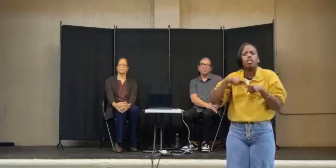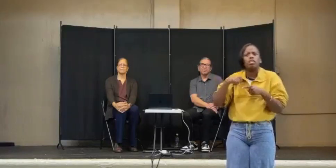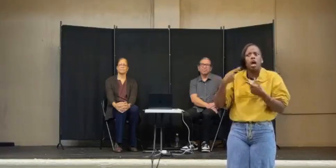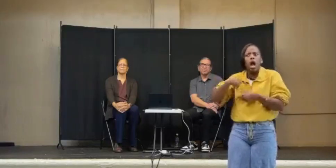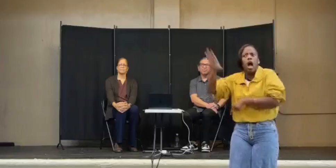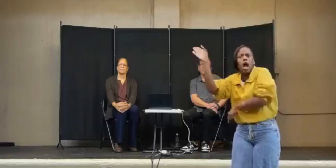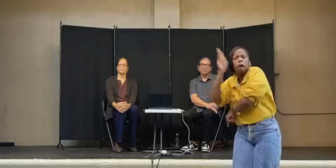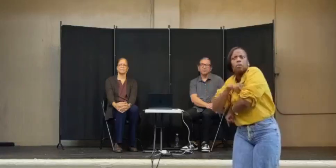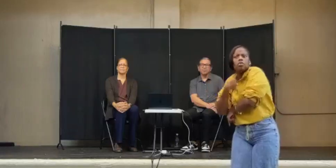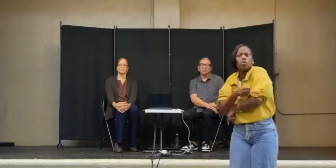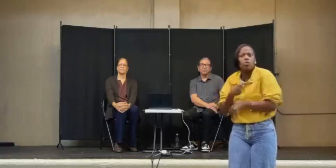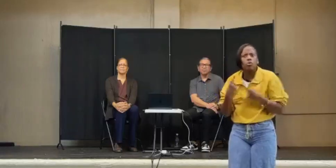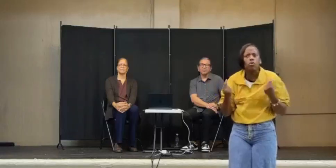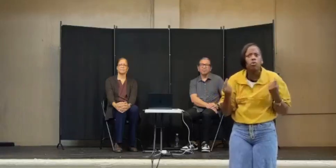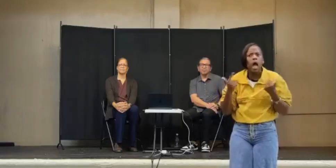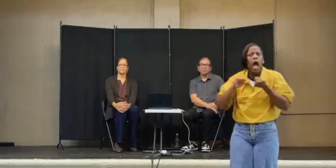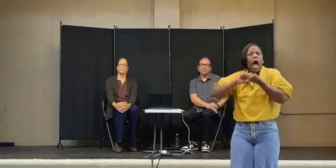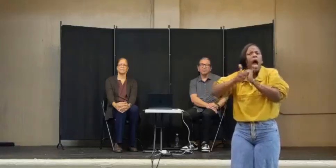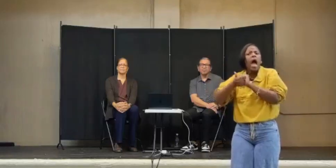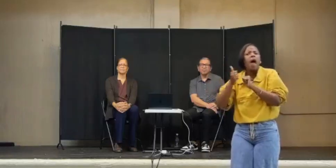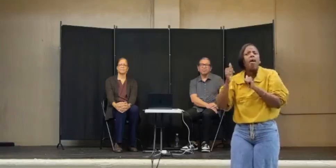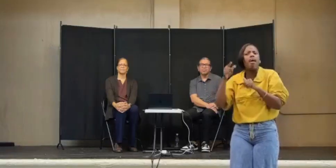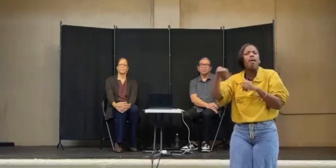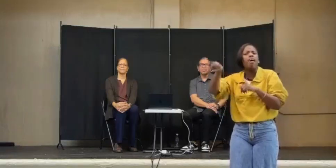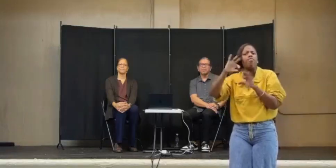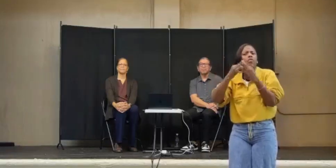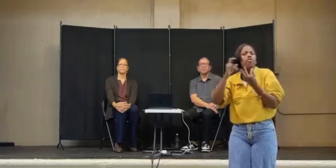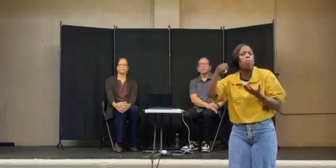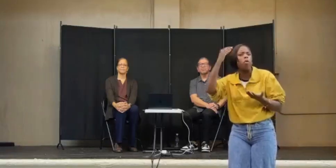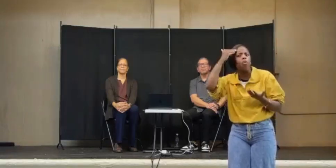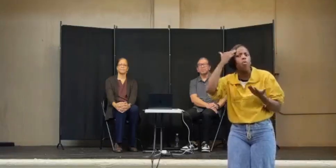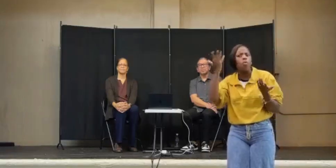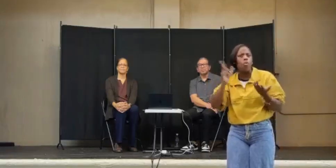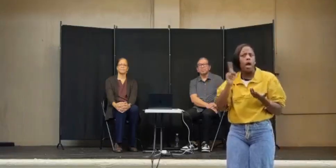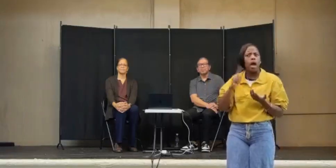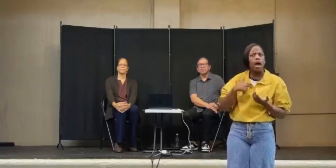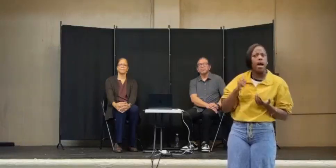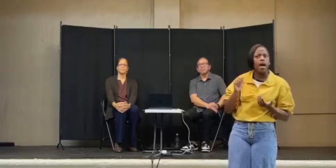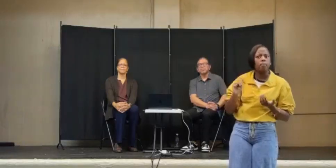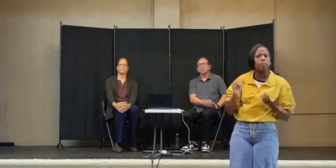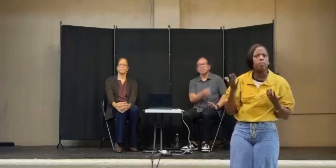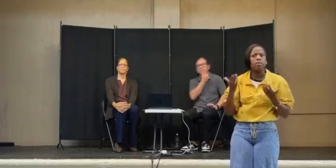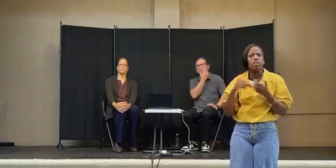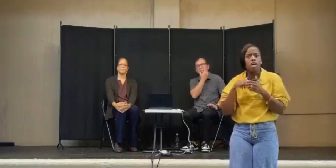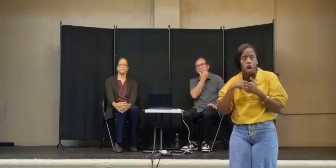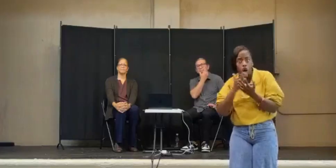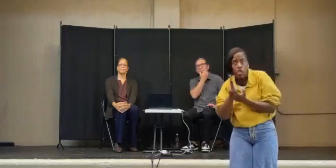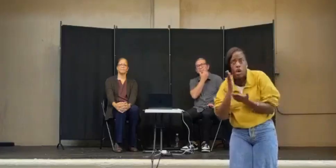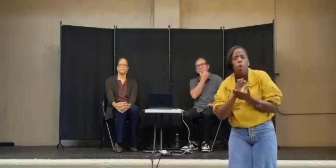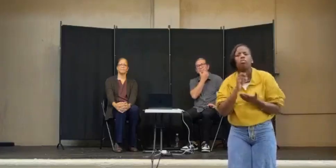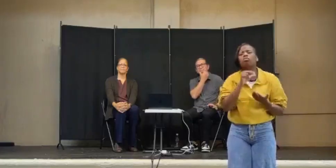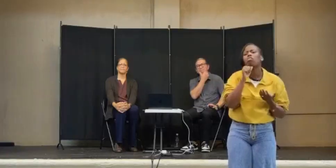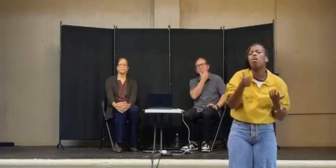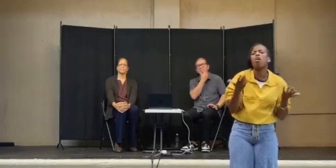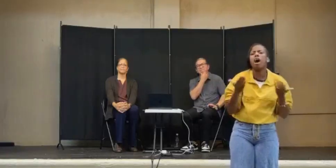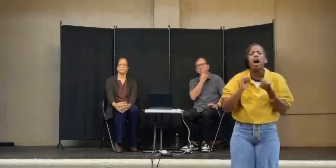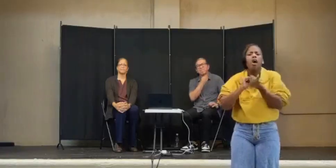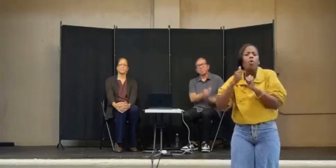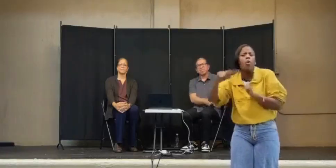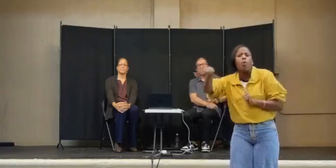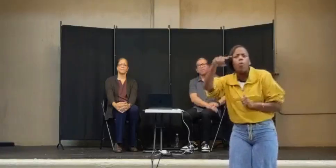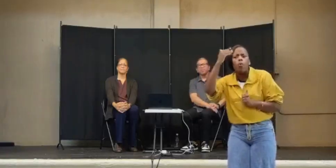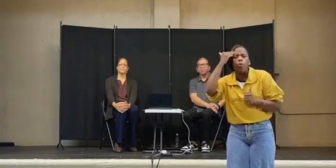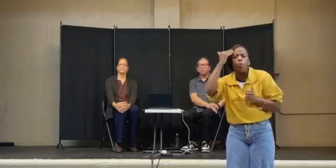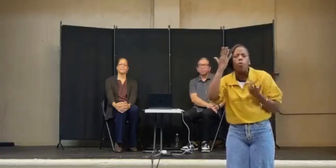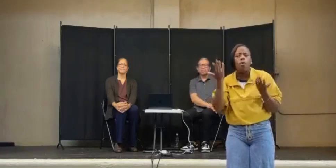I even doing this? You know, and then I ended up in the hospital, and my family wouldn't even know where I